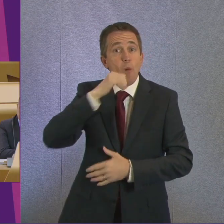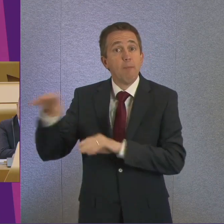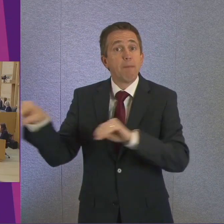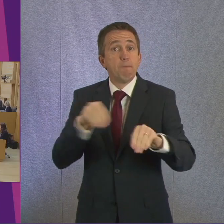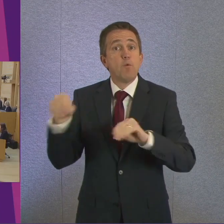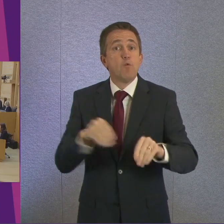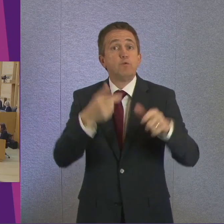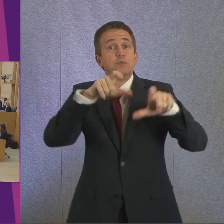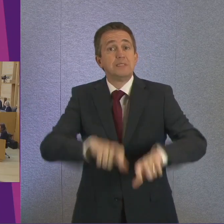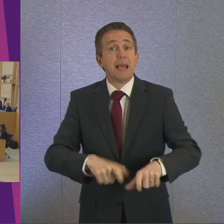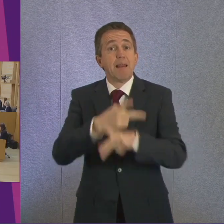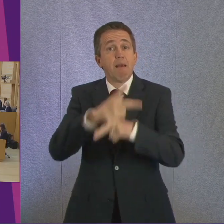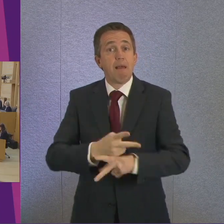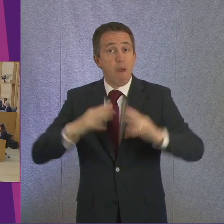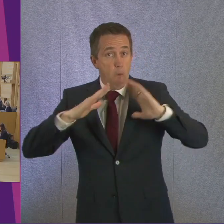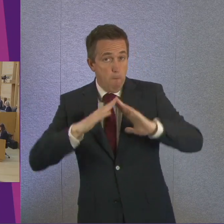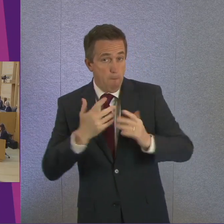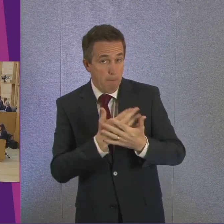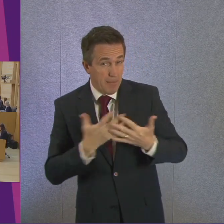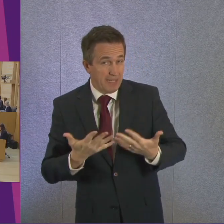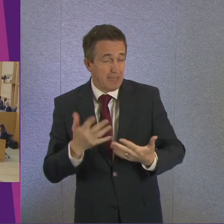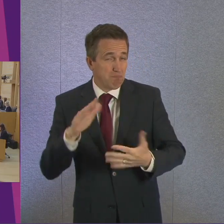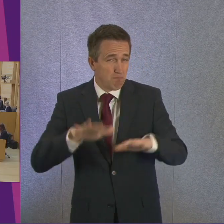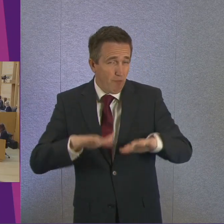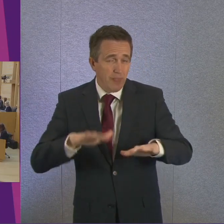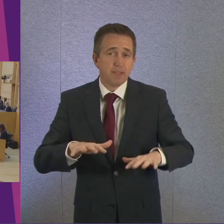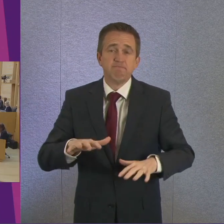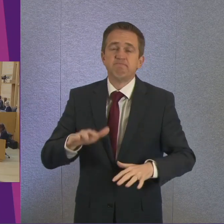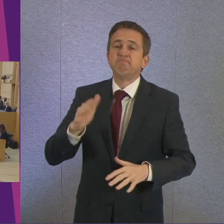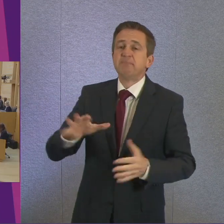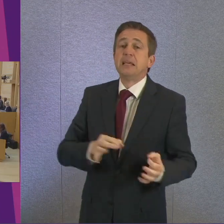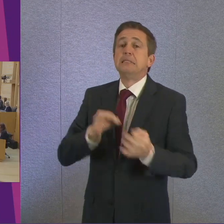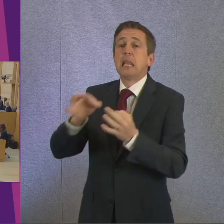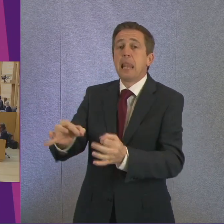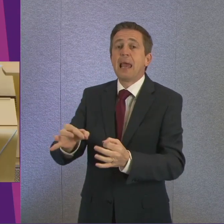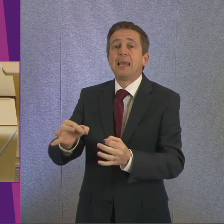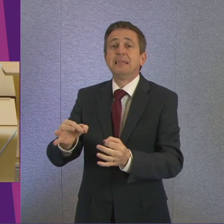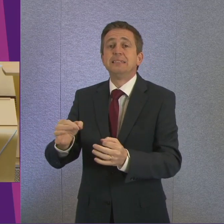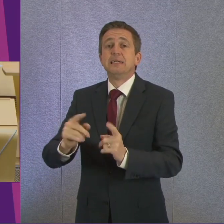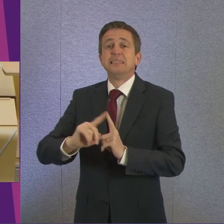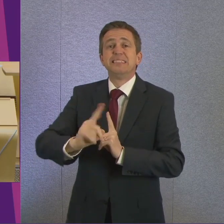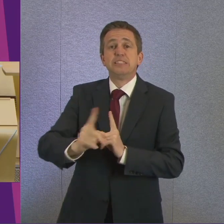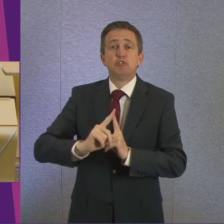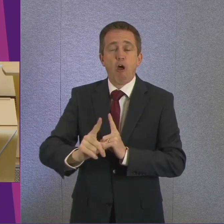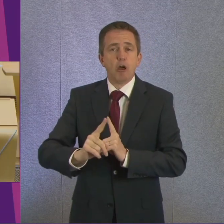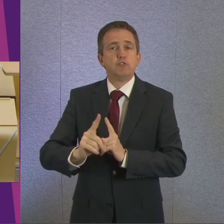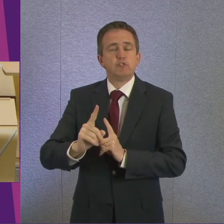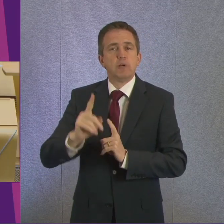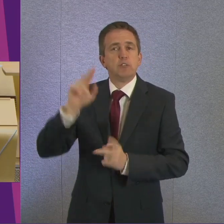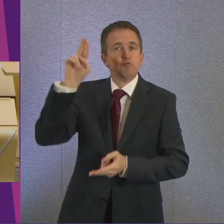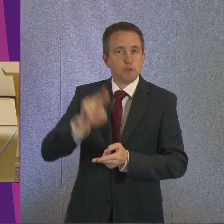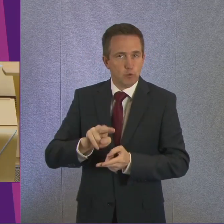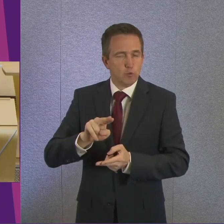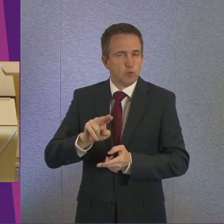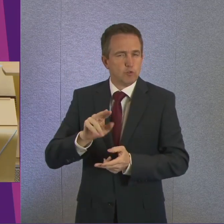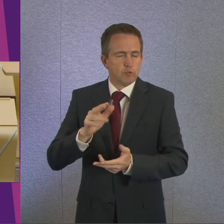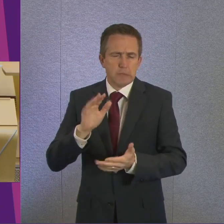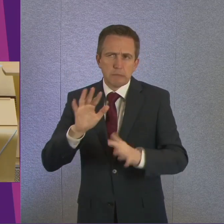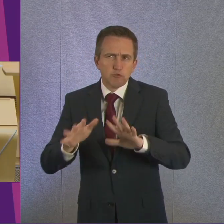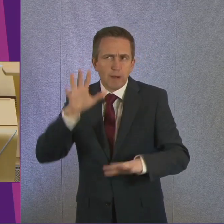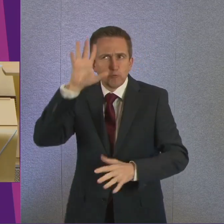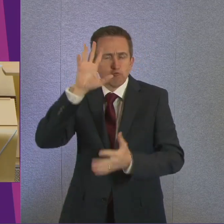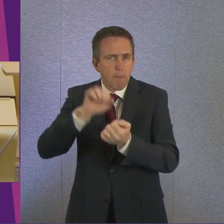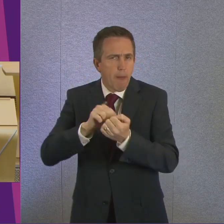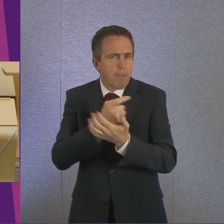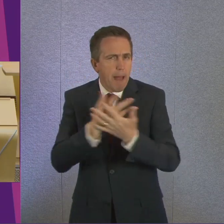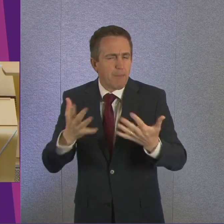homes? Cabinet Secretary. So delayed discharge has reduced by, I think from memory, but if I'm wrong I'll correct it